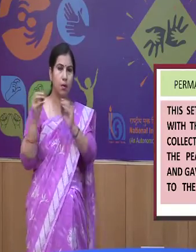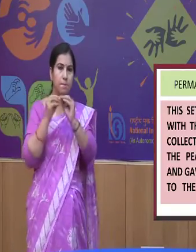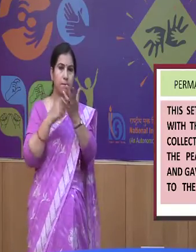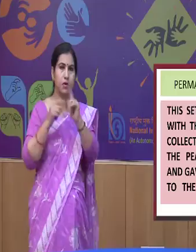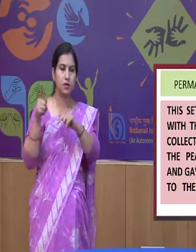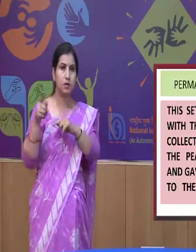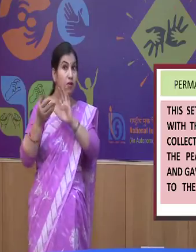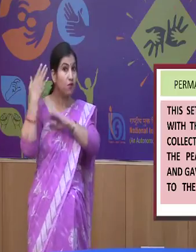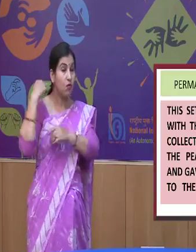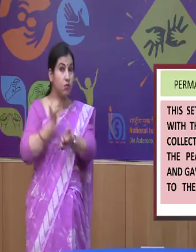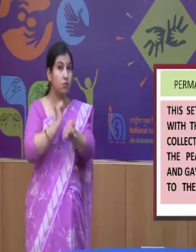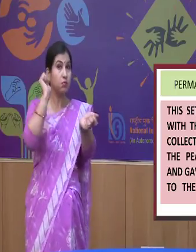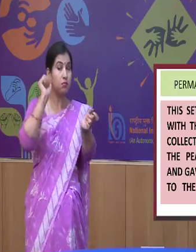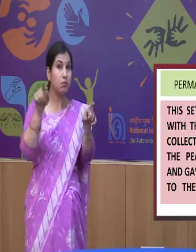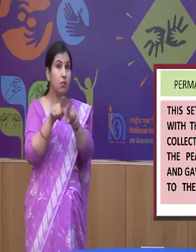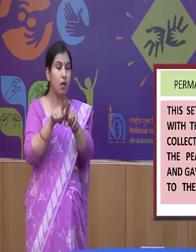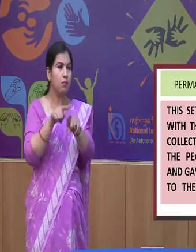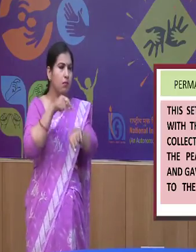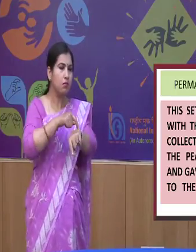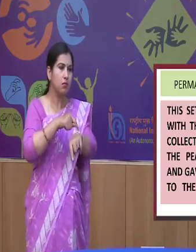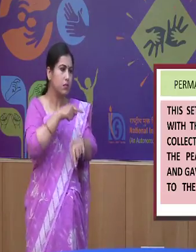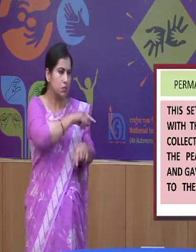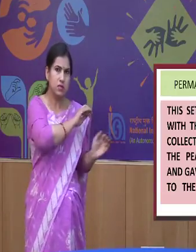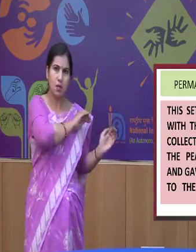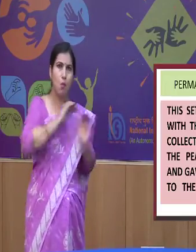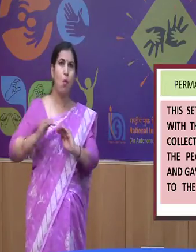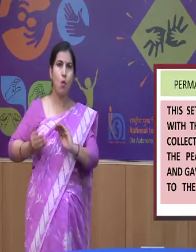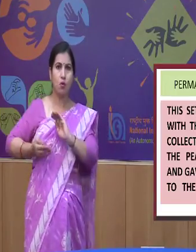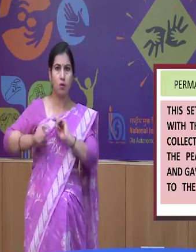the British during the freedom movement.